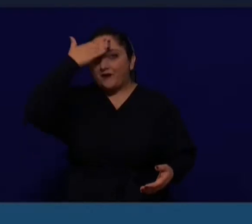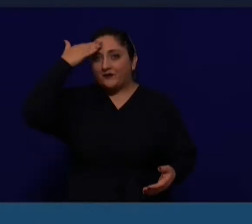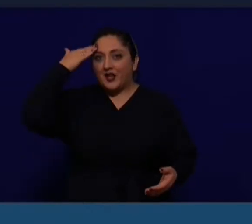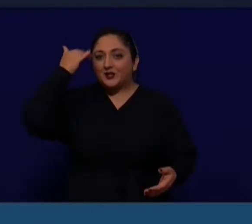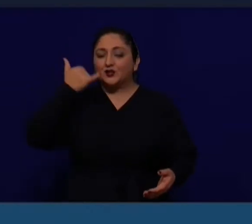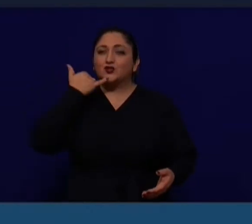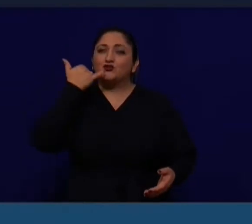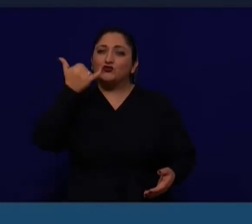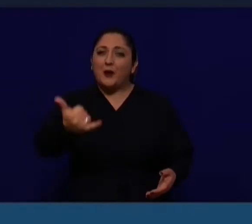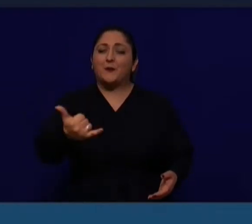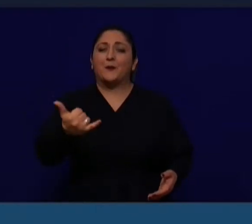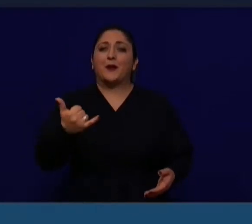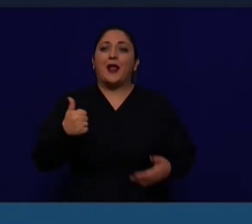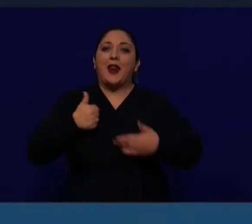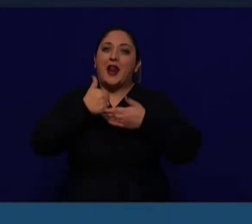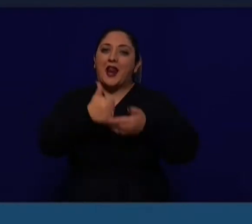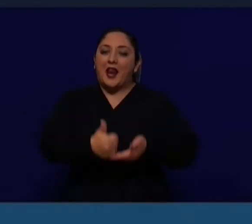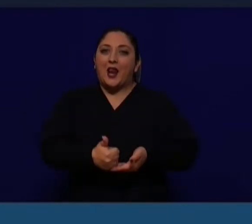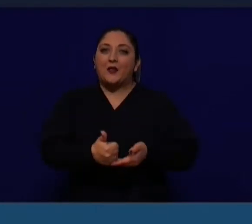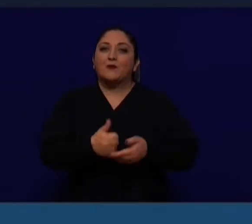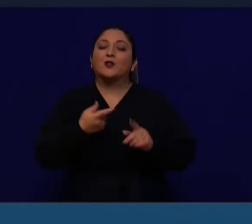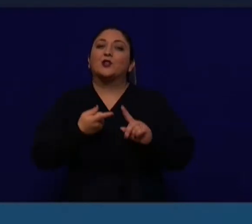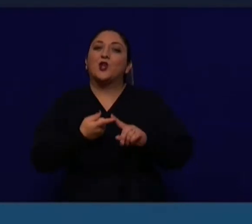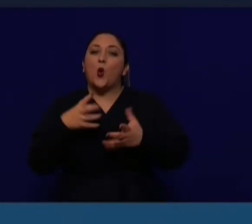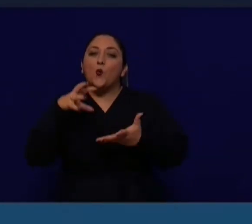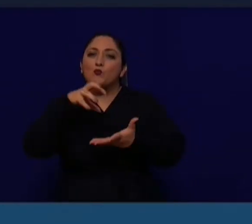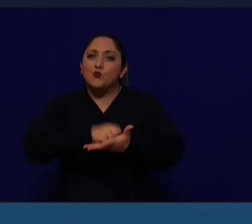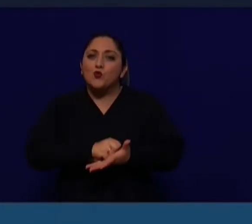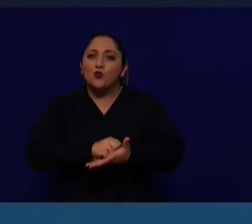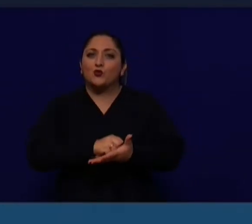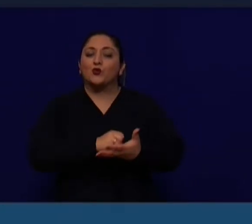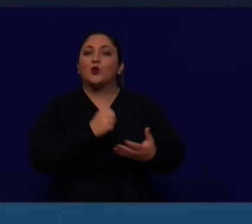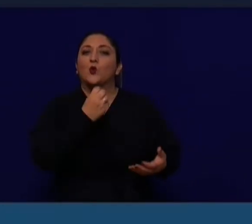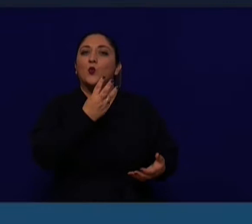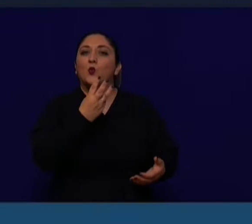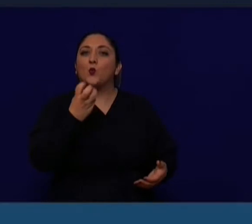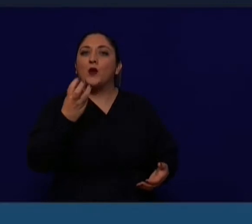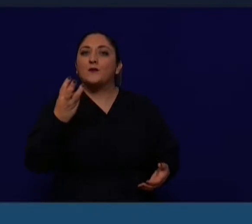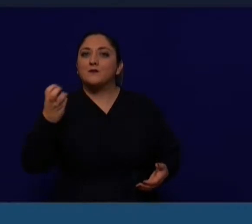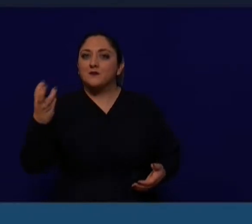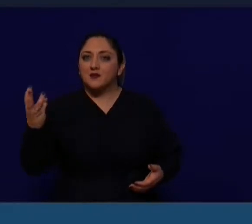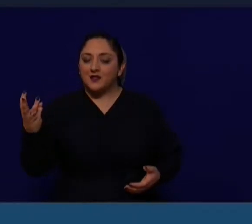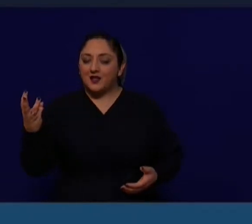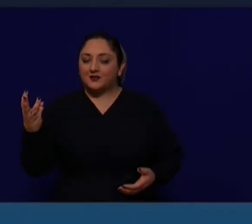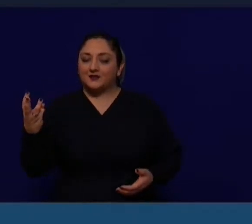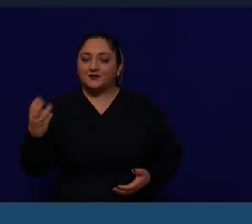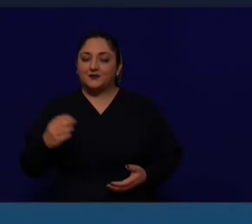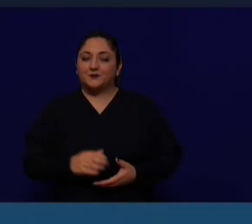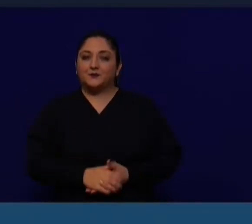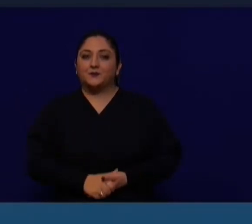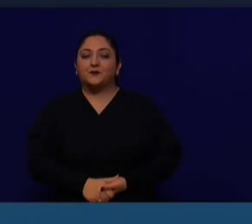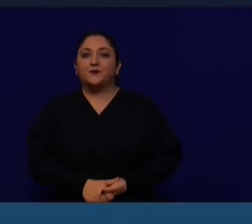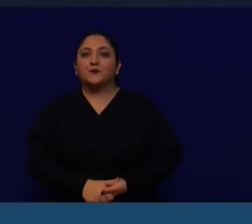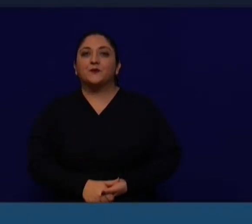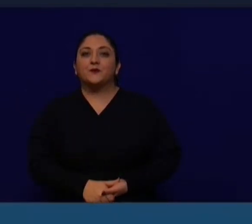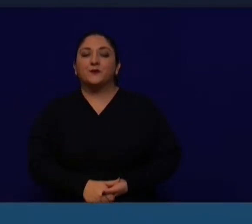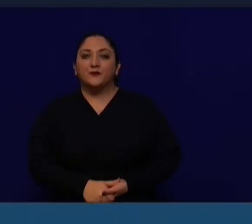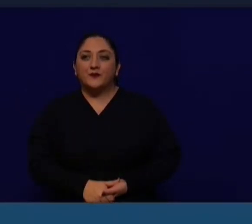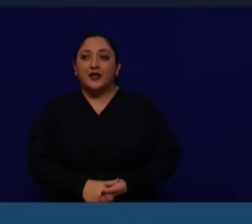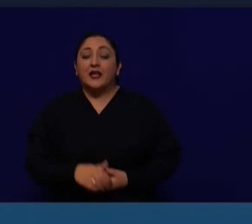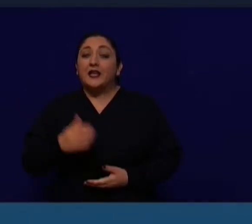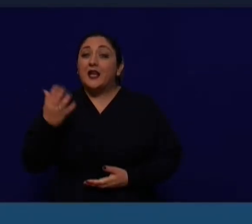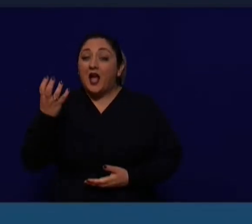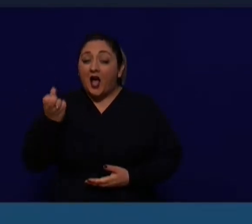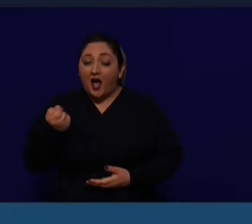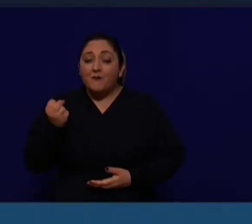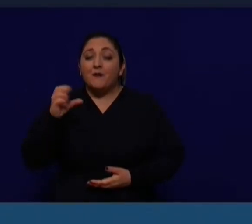il-helpline jew inkella bookja għal test fuq il-COVID test.gov.mt. Fatti kellna